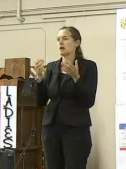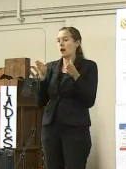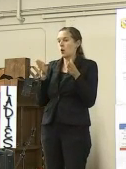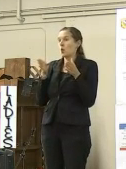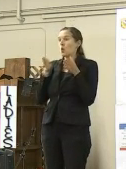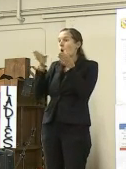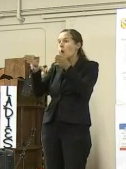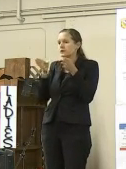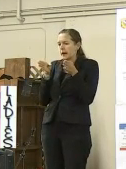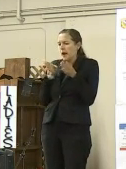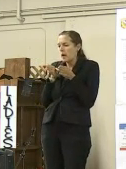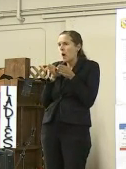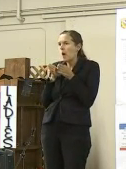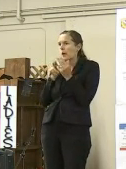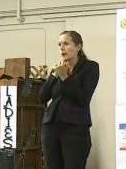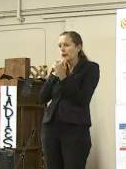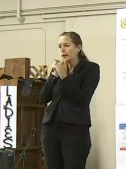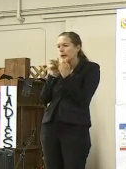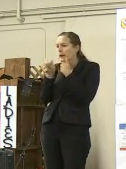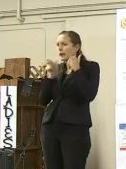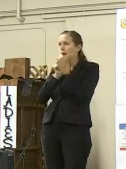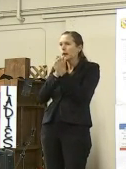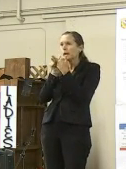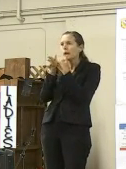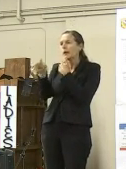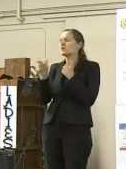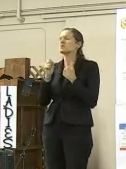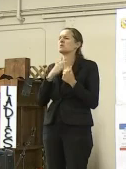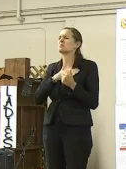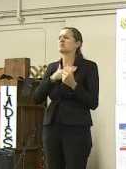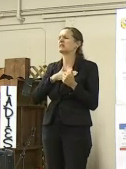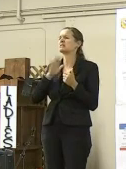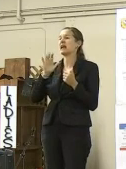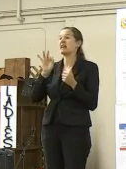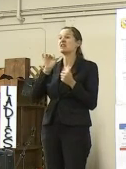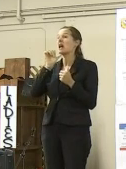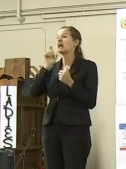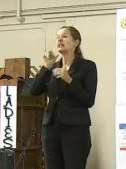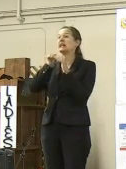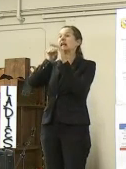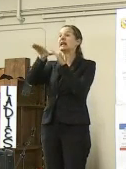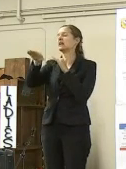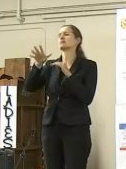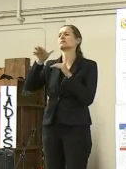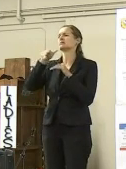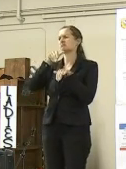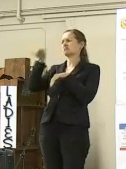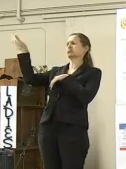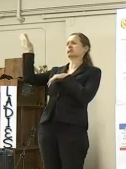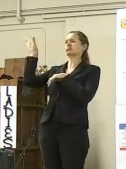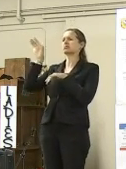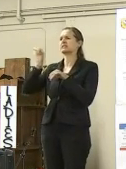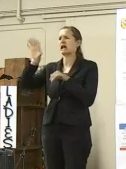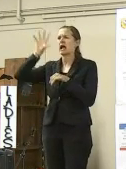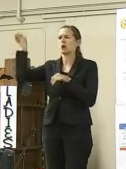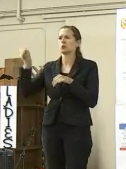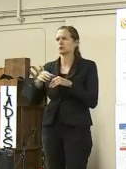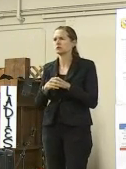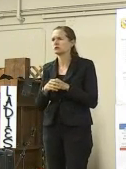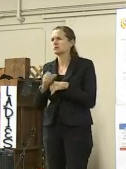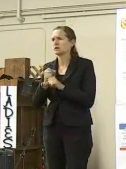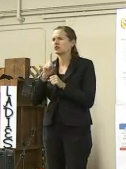entire state, it's a very similar component. So please stay out of the area of a wildfire so we can make sure it's safe for